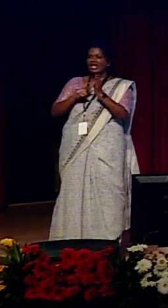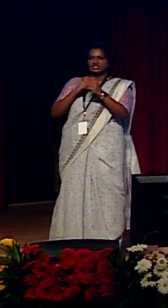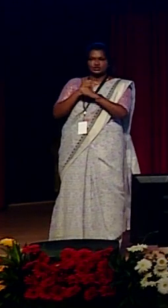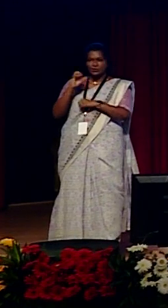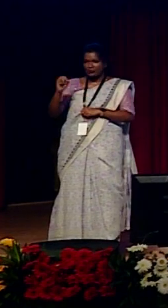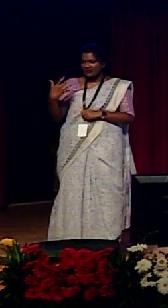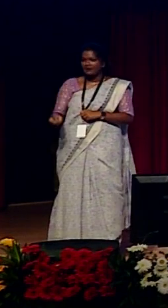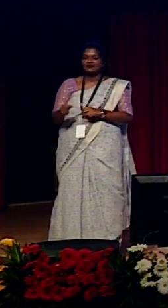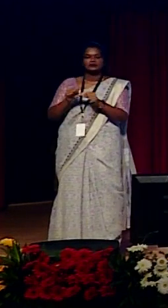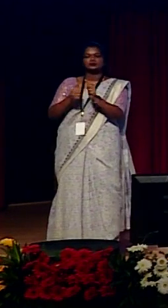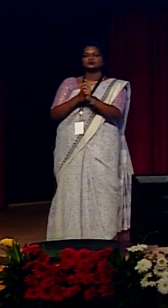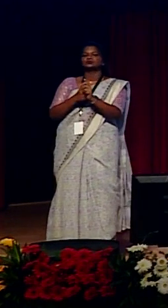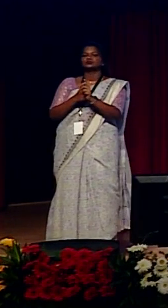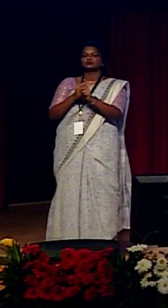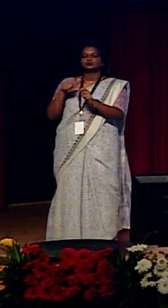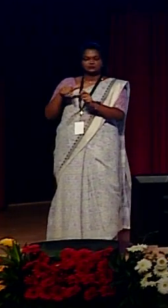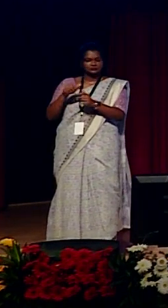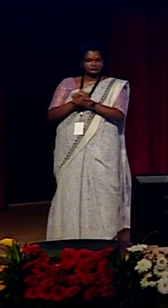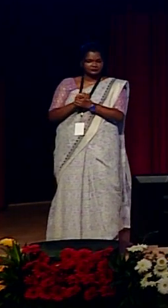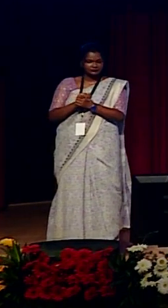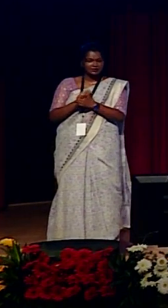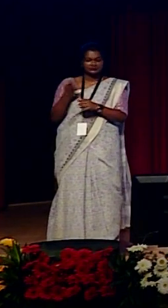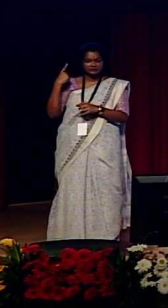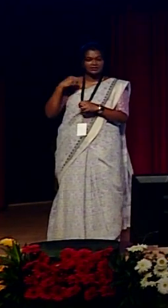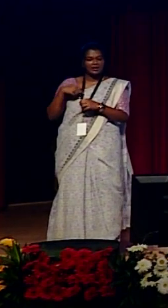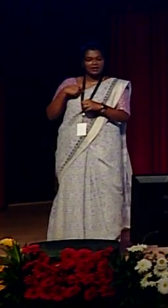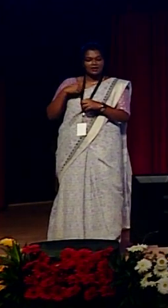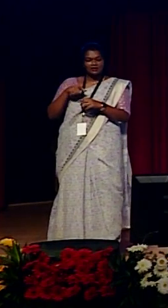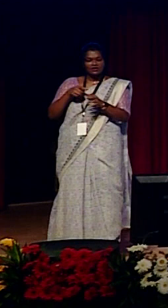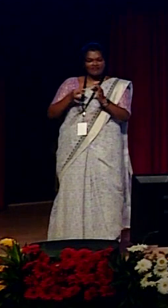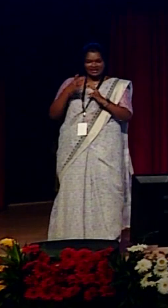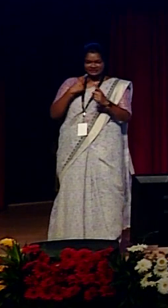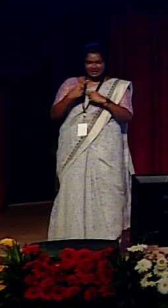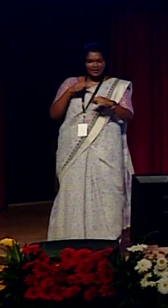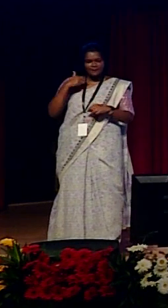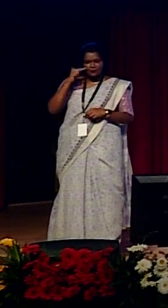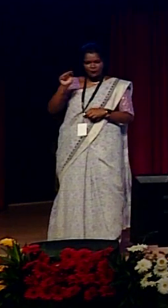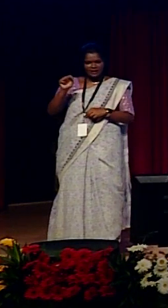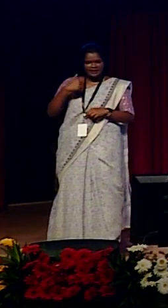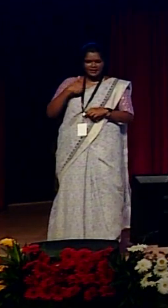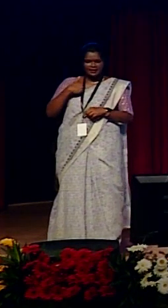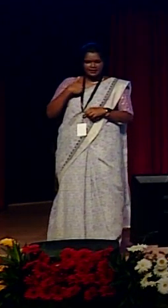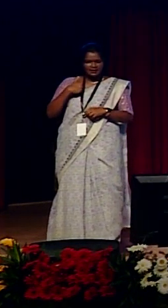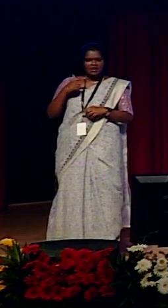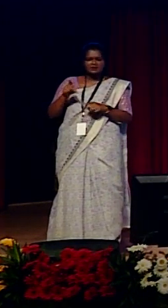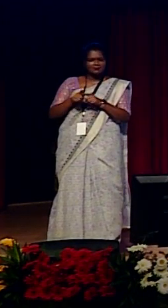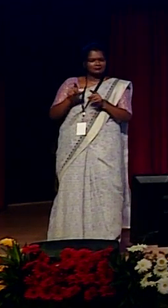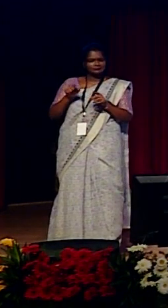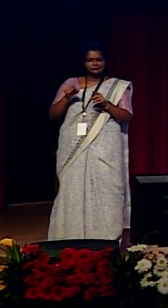in assistive tech yesterday in the fire chat. So at this point, we realized that if we have to proceed ahead with